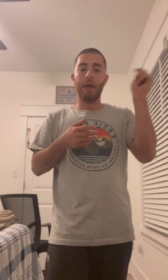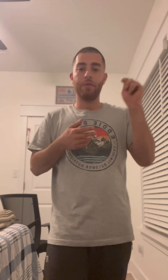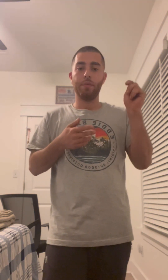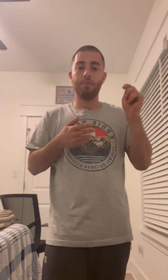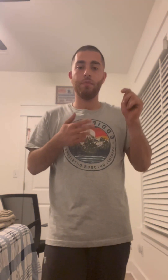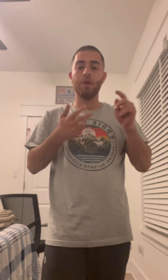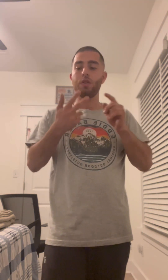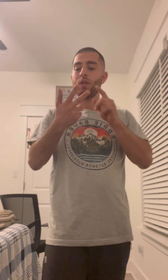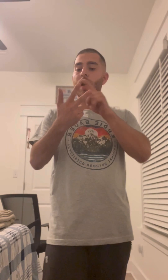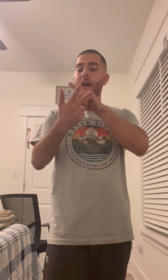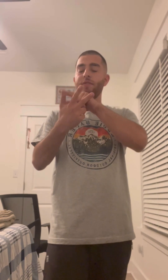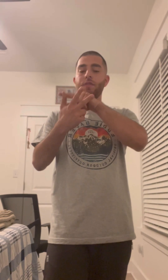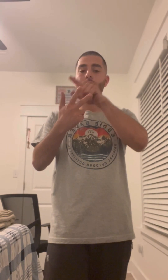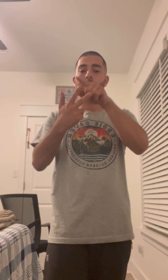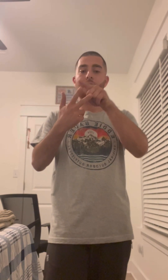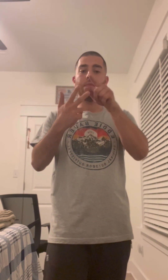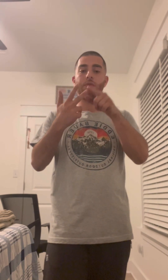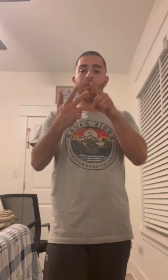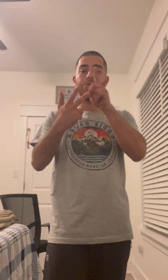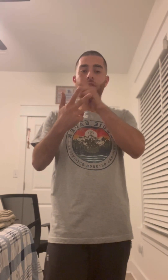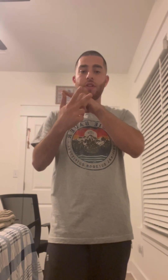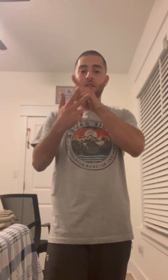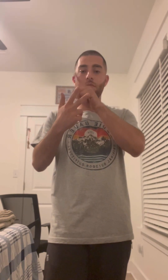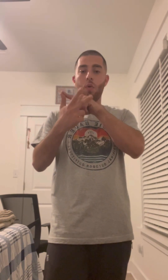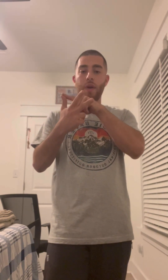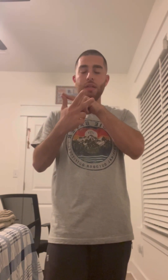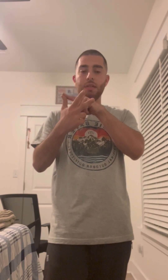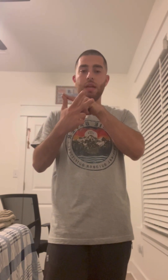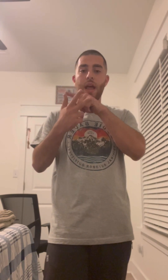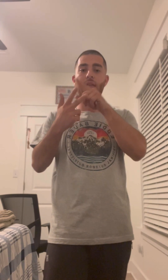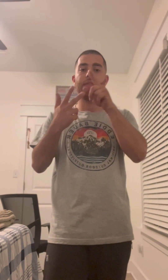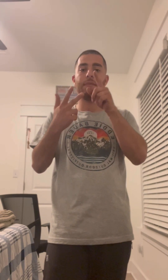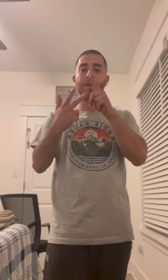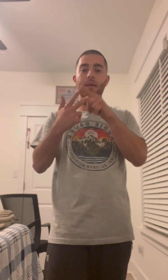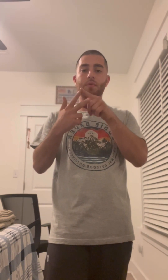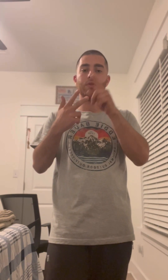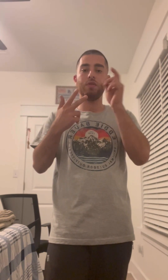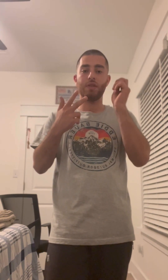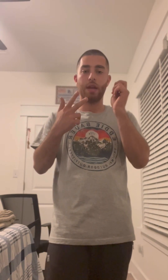bathroom. So I have to be able to first point and then be able to sign.